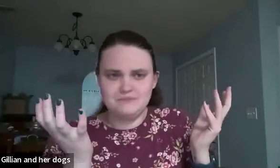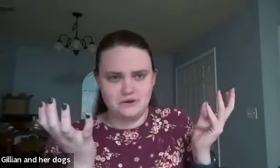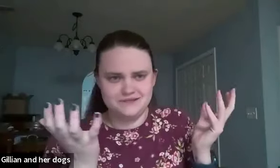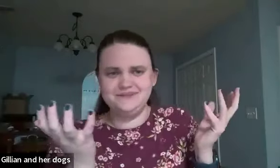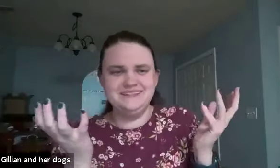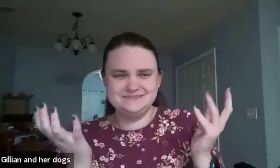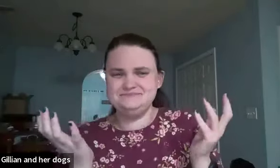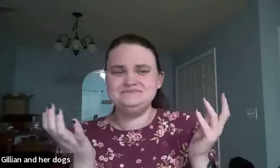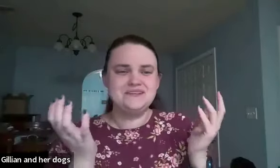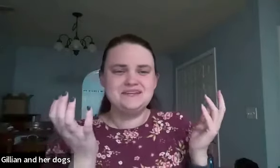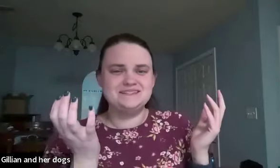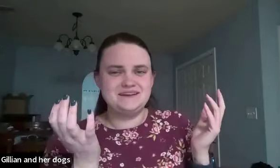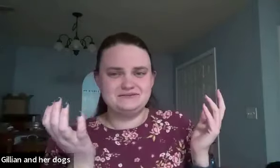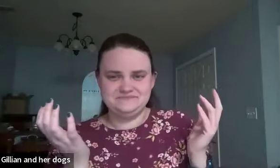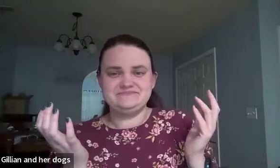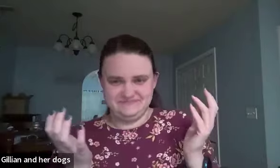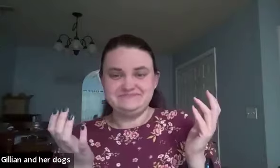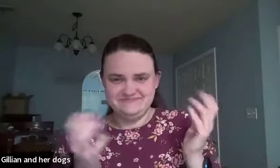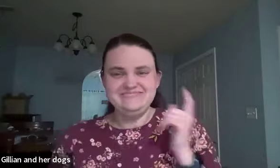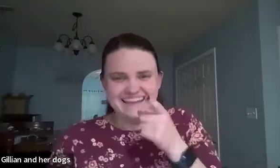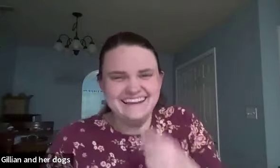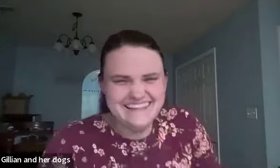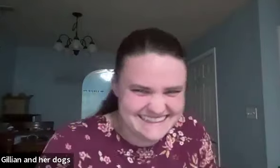I promise. So,